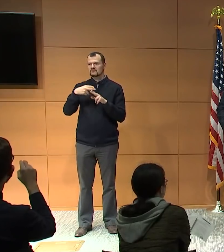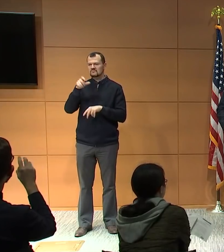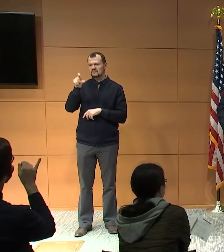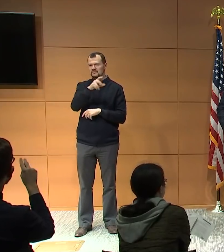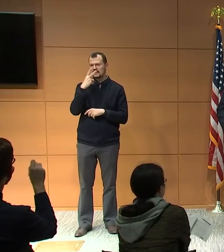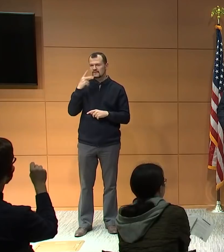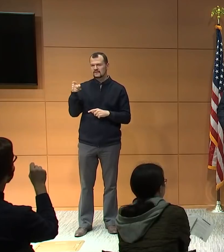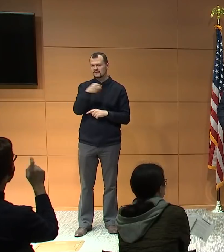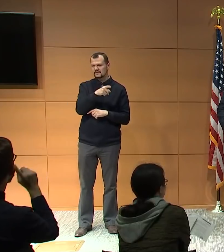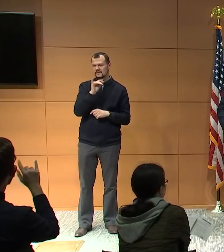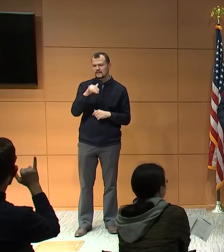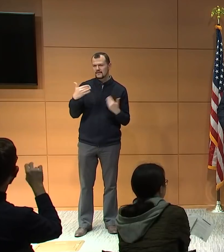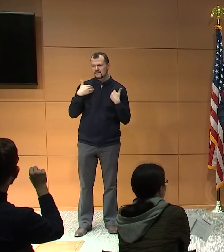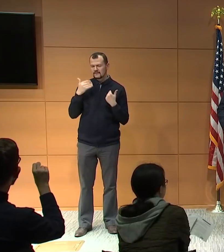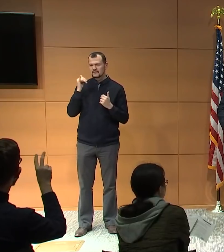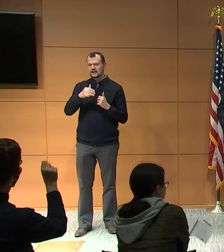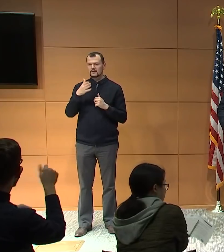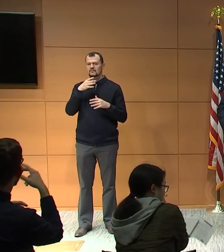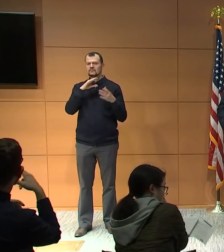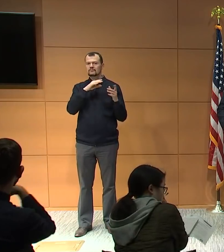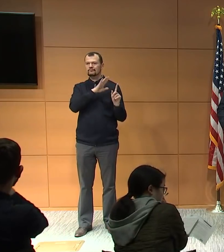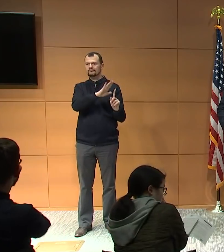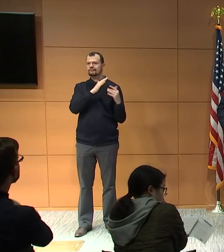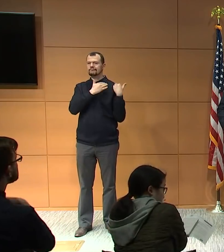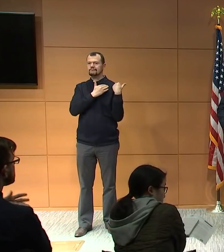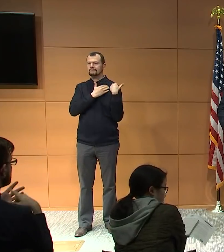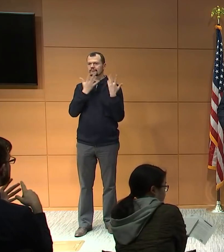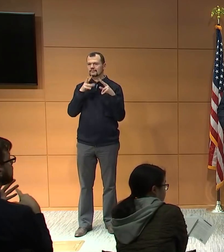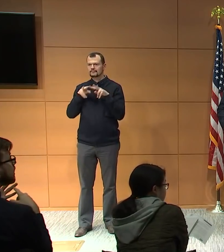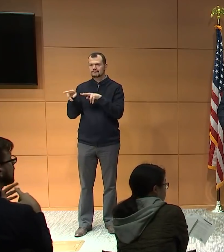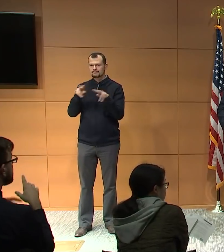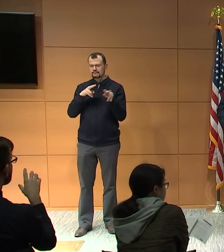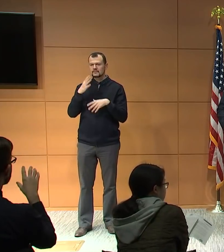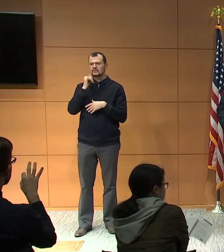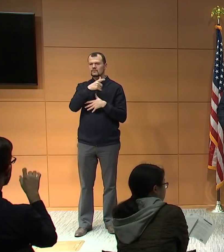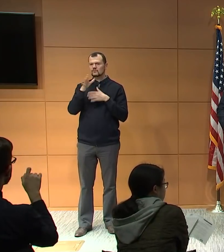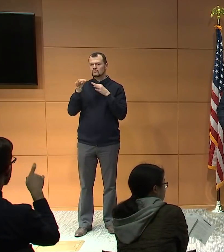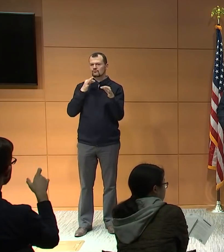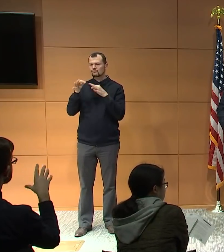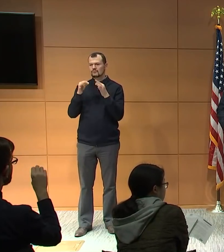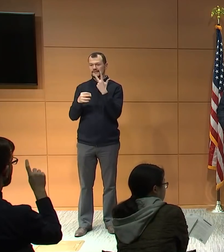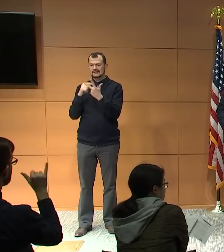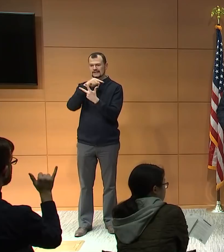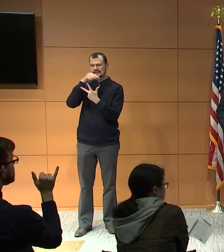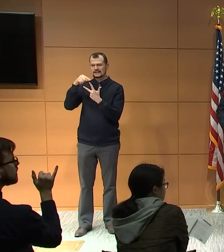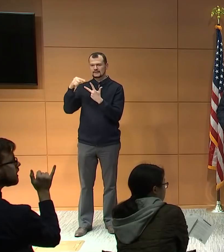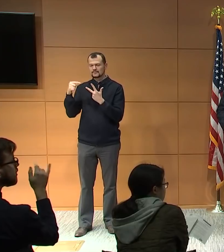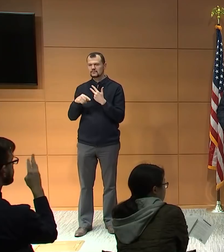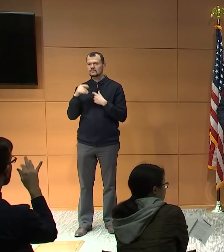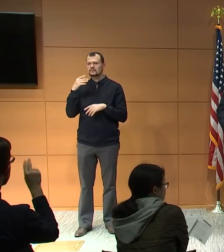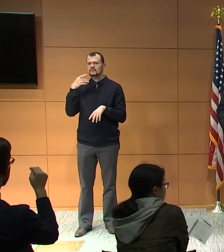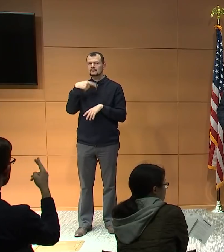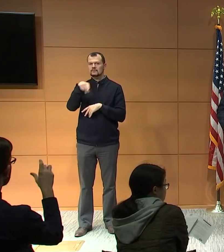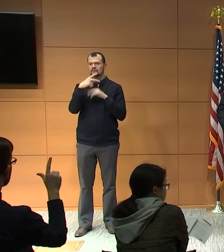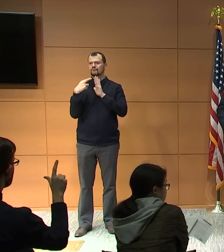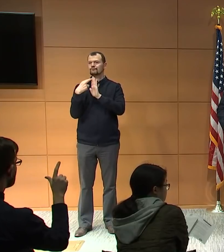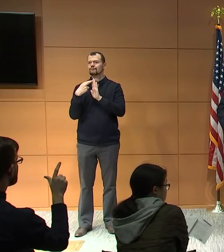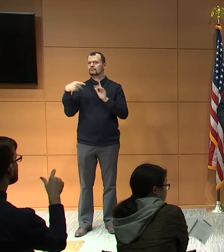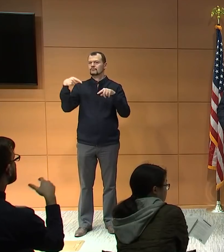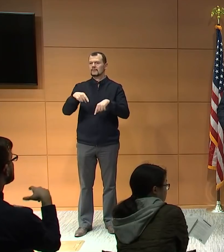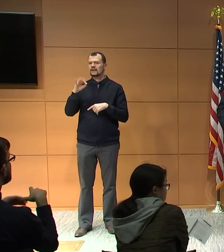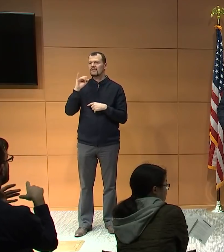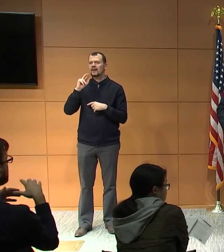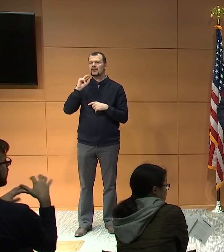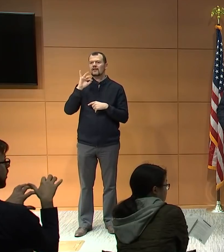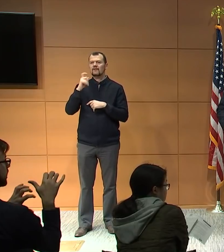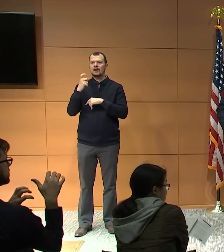In the audience is Fairfax County Executive Brian Hill. Also in the audience is Fairfax County